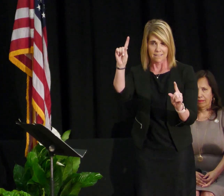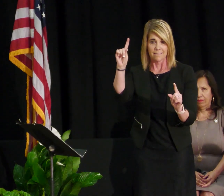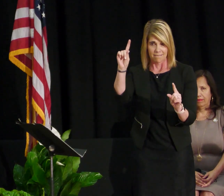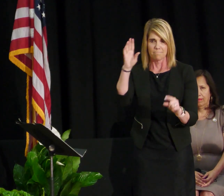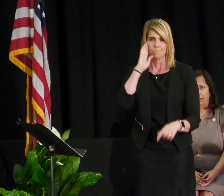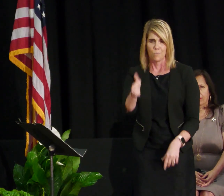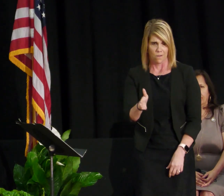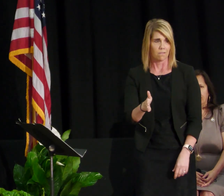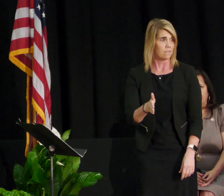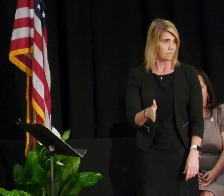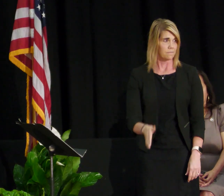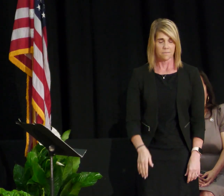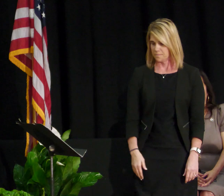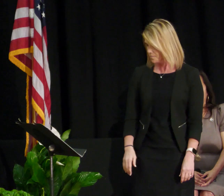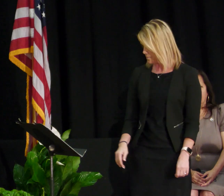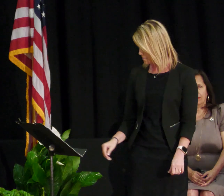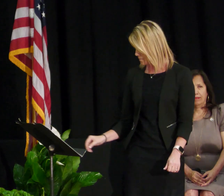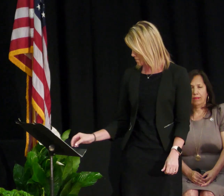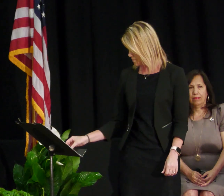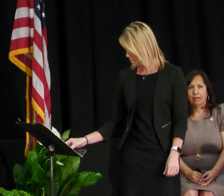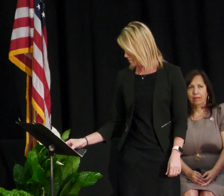each of you will be successful.